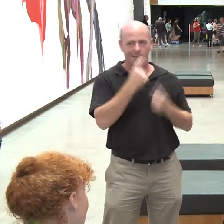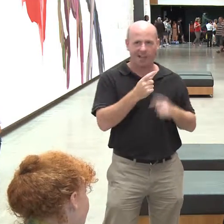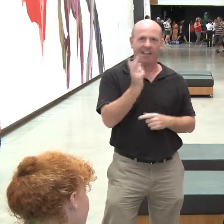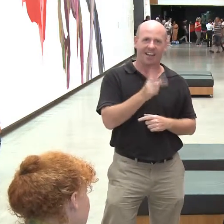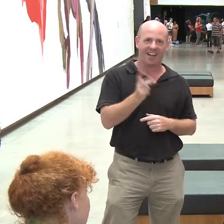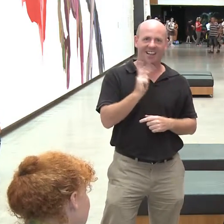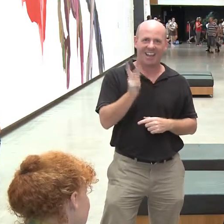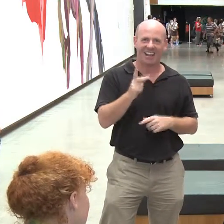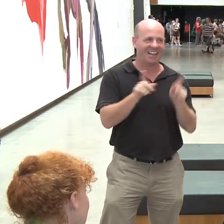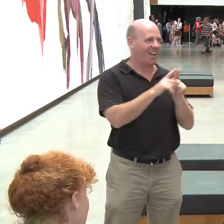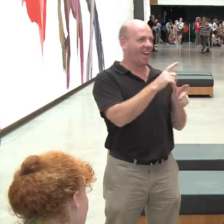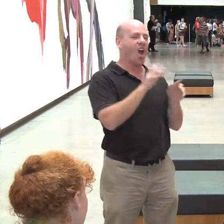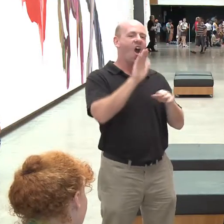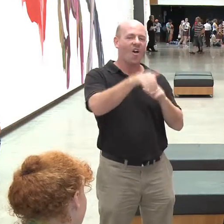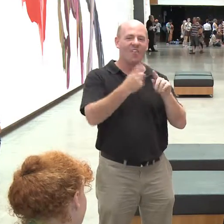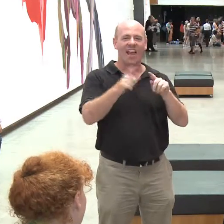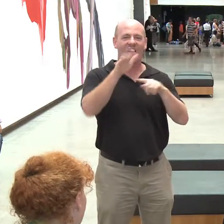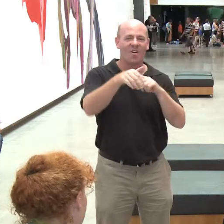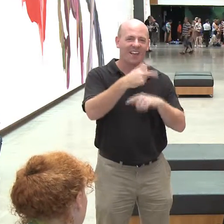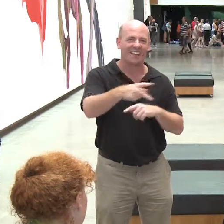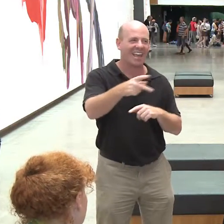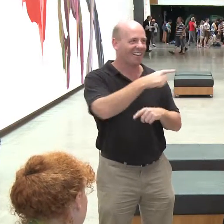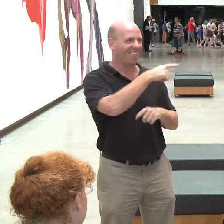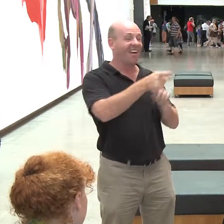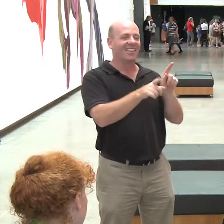again. That's right. Yes.